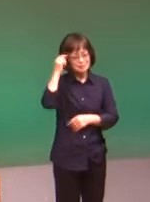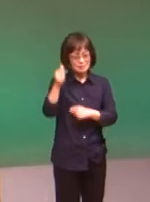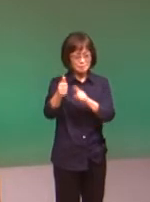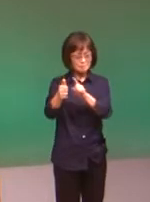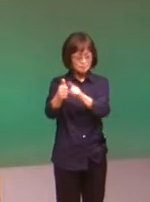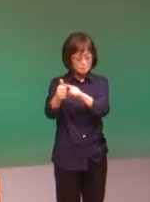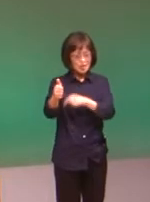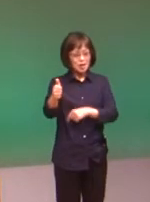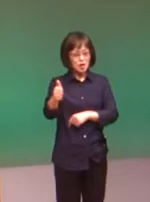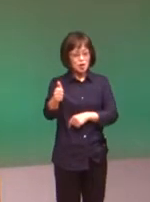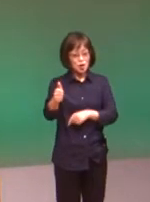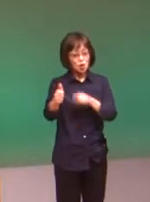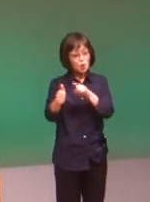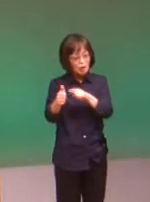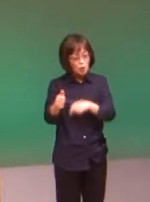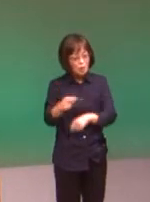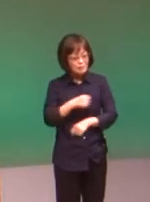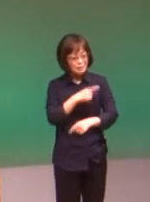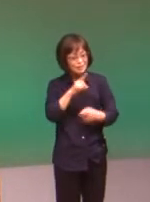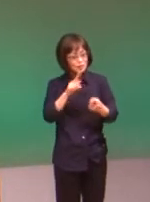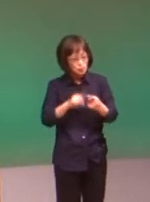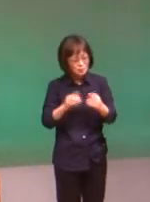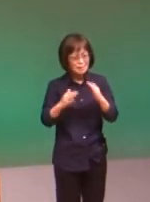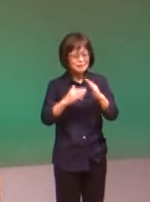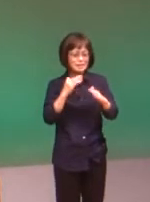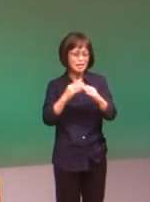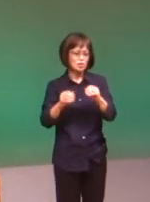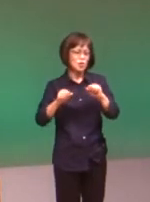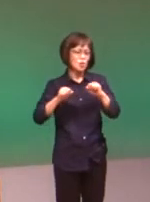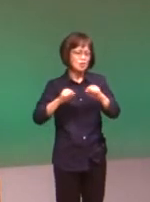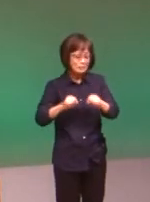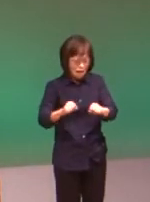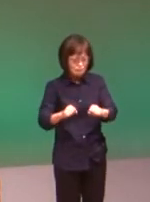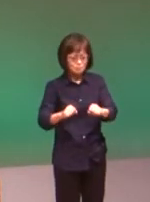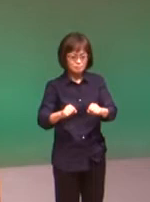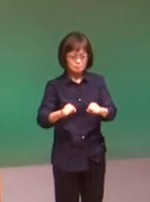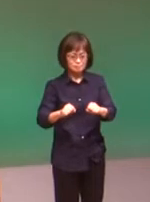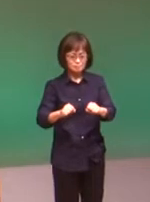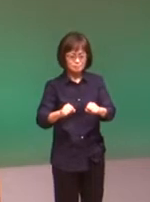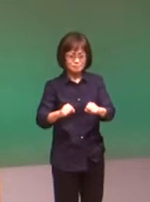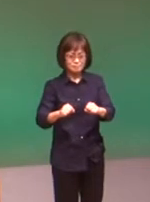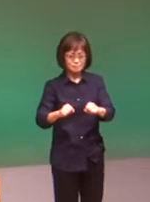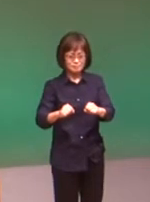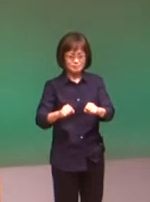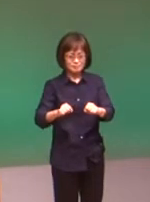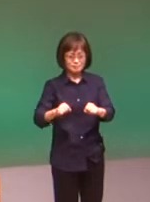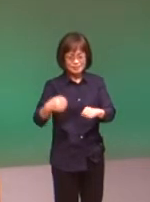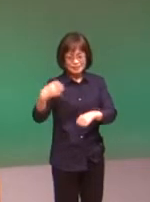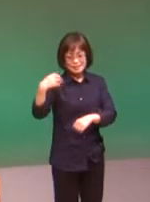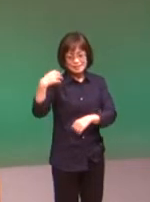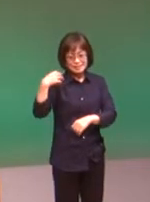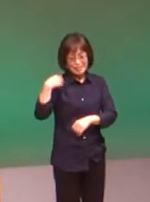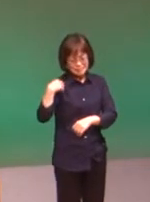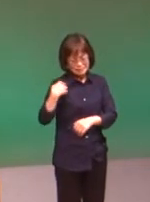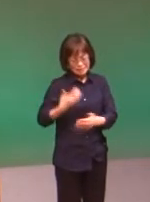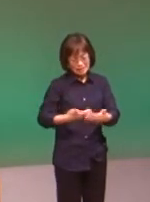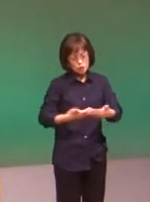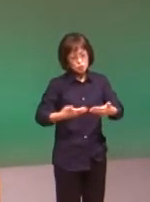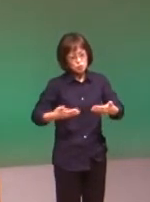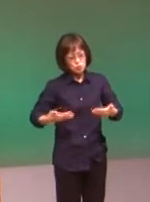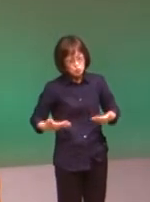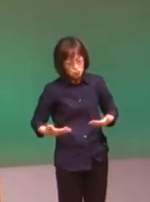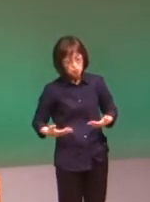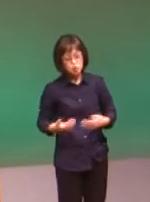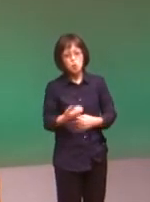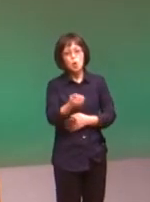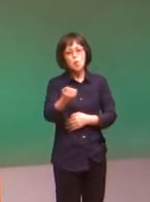is, waged, with the same strategic thinking, discipline, commitment, and courage as is